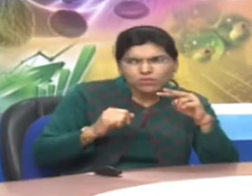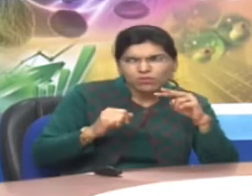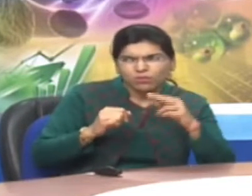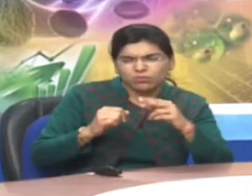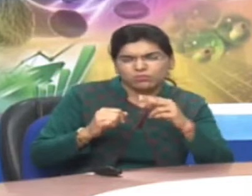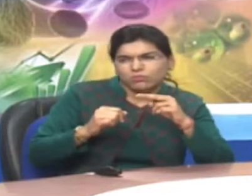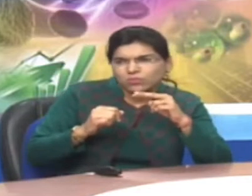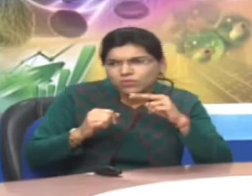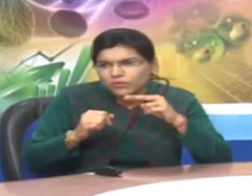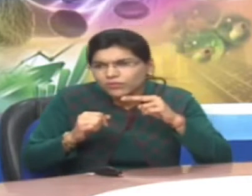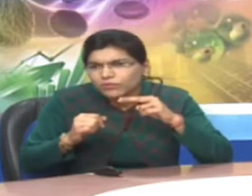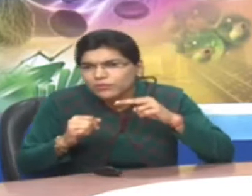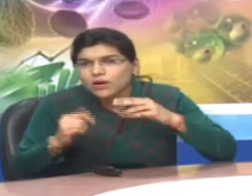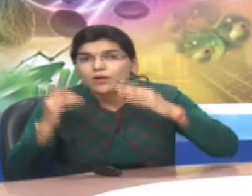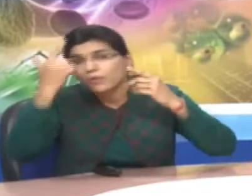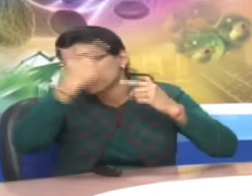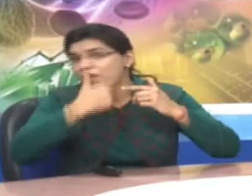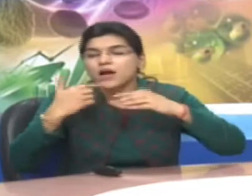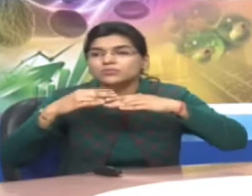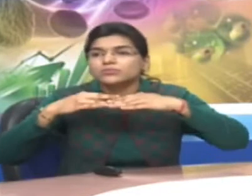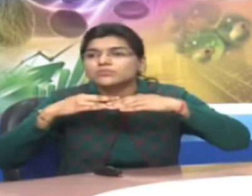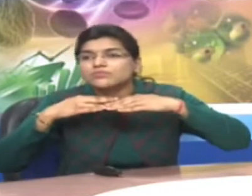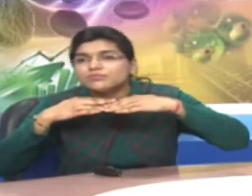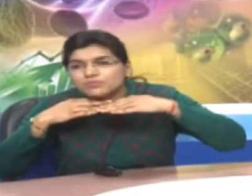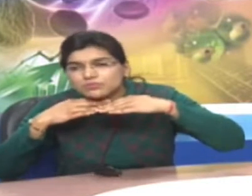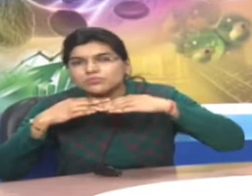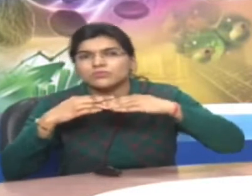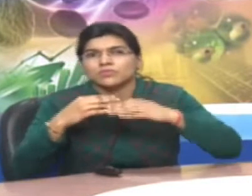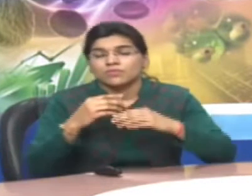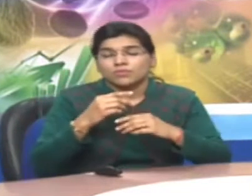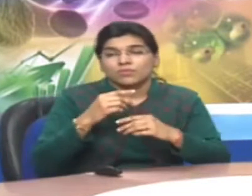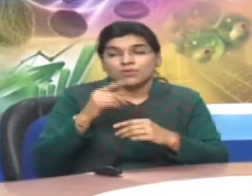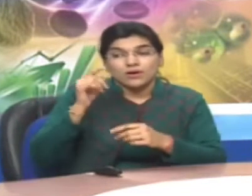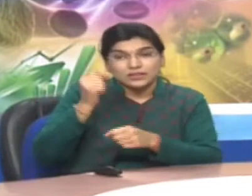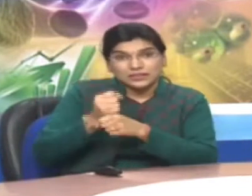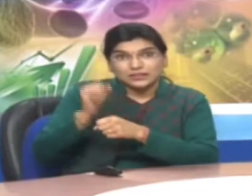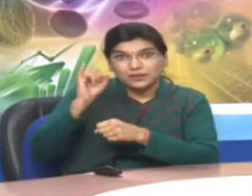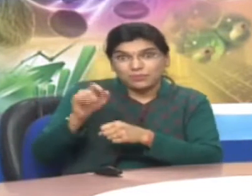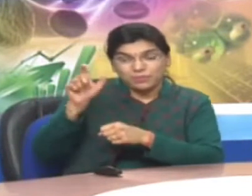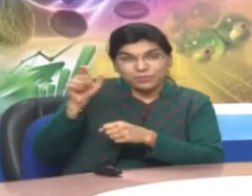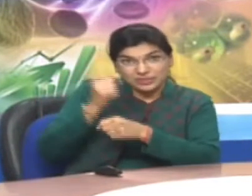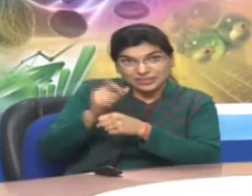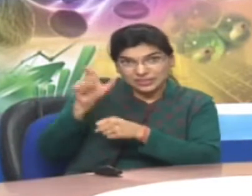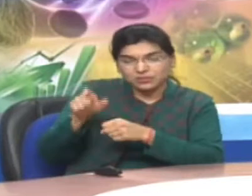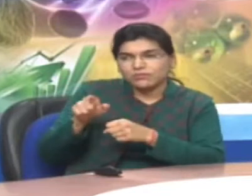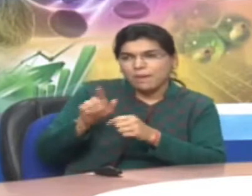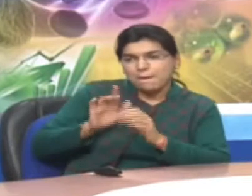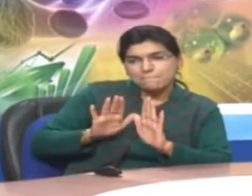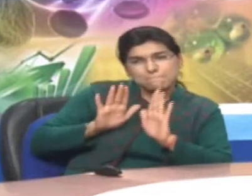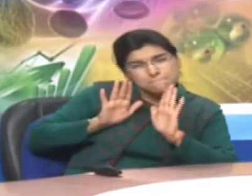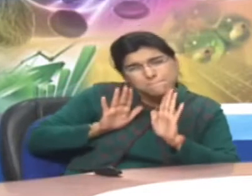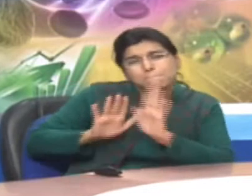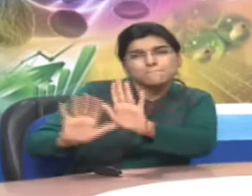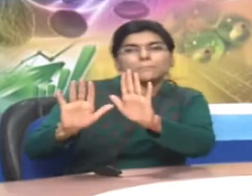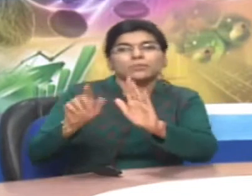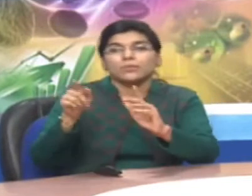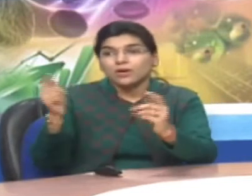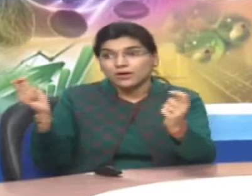but with his revolver ready. As he turns his head, Gerard gives him a push to the